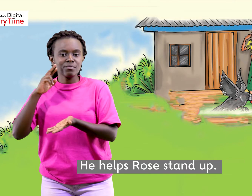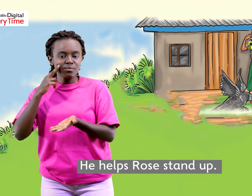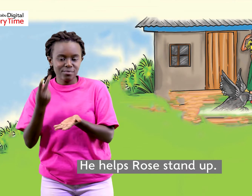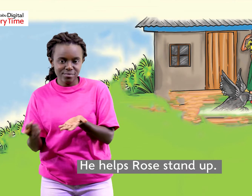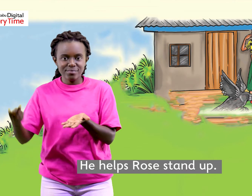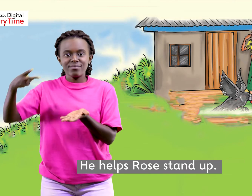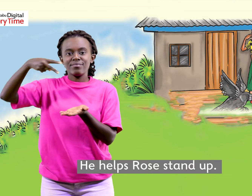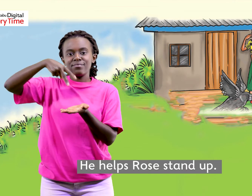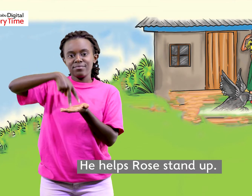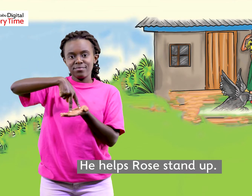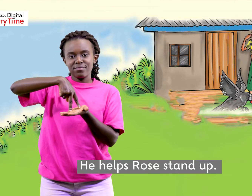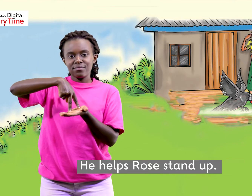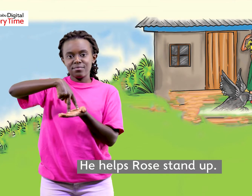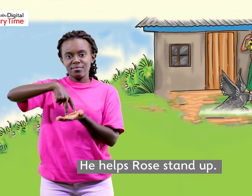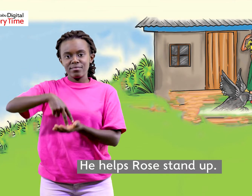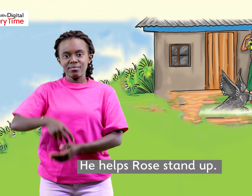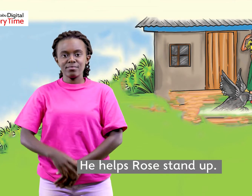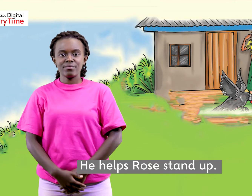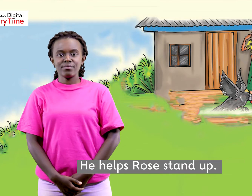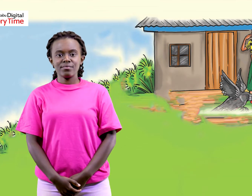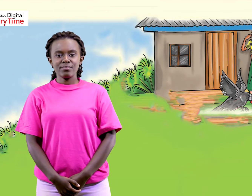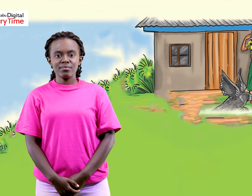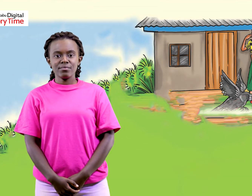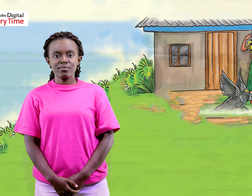He helps Rose stand up.